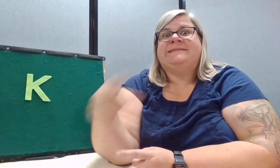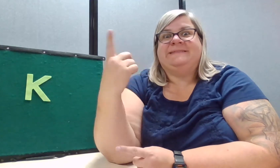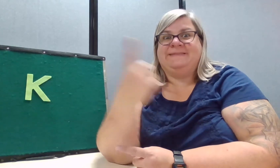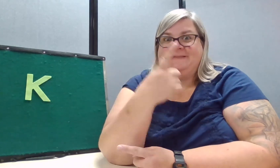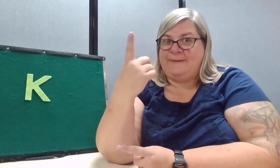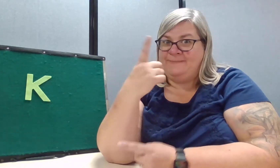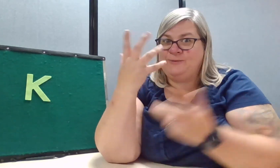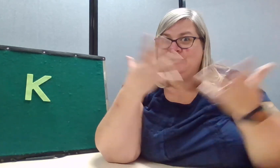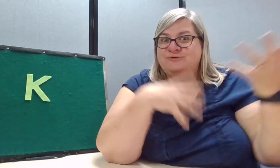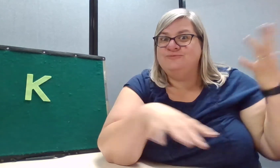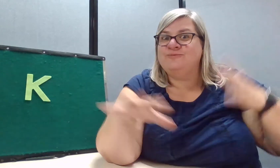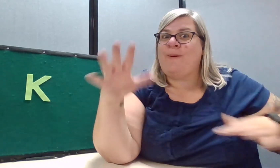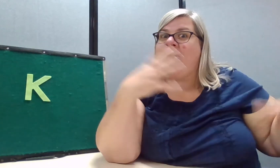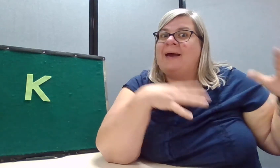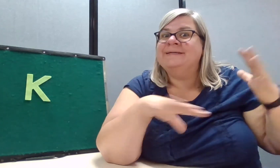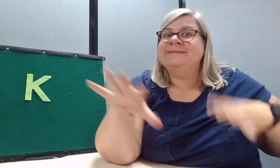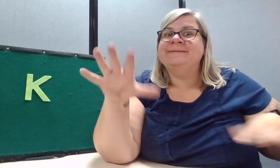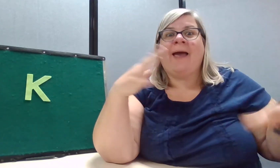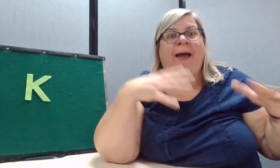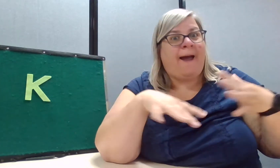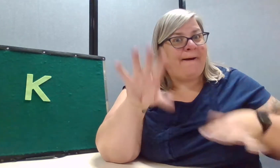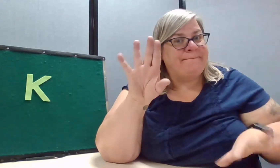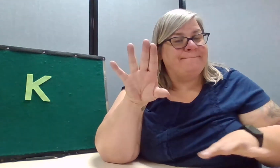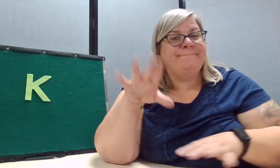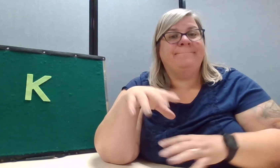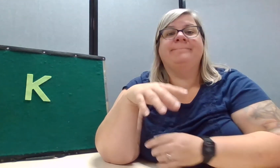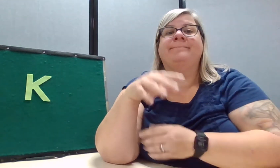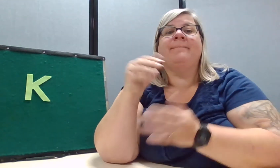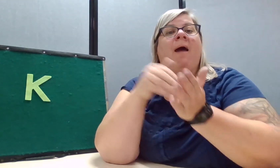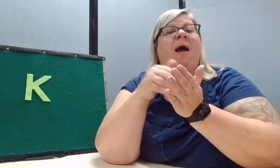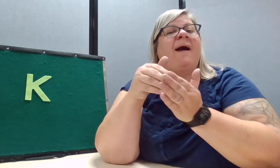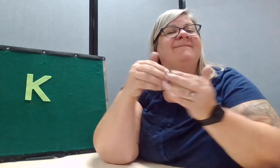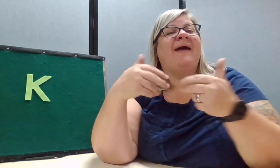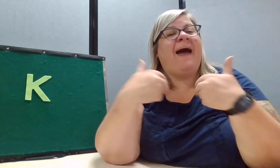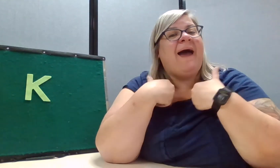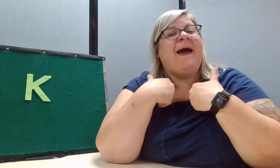Now, some people might dress up as this character for Halloween.